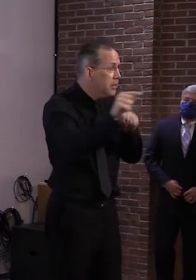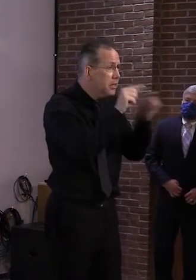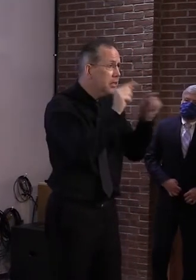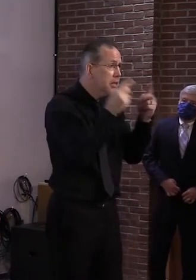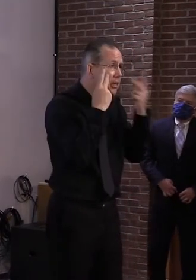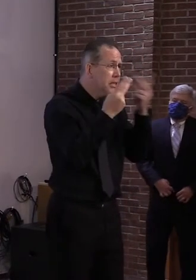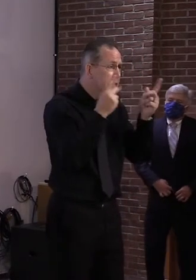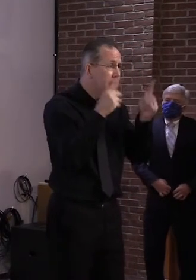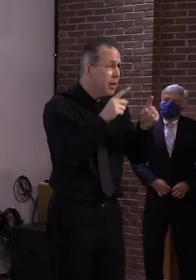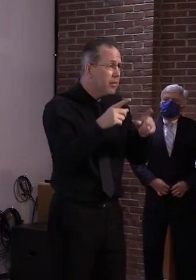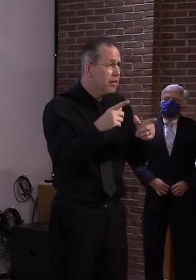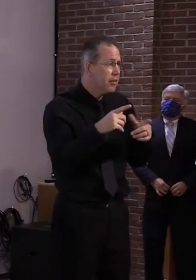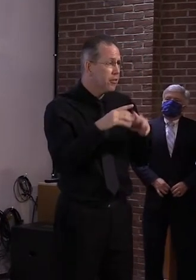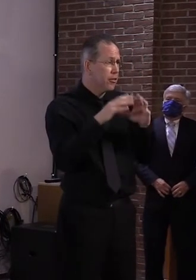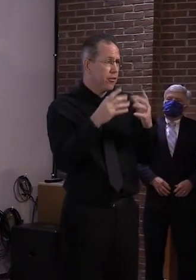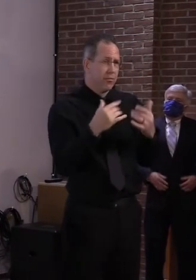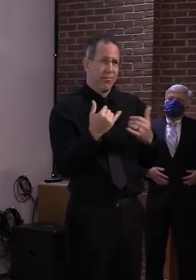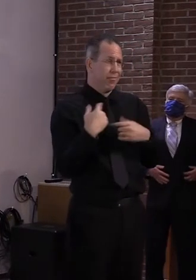the House